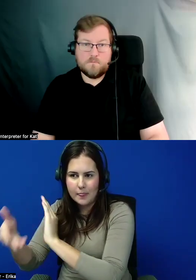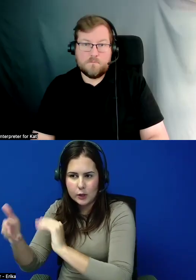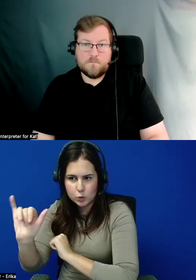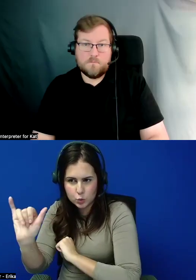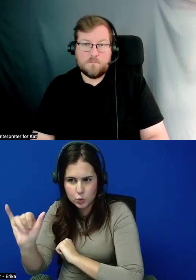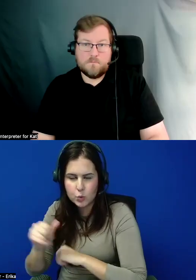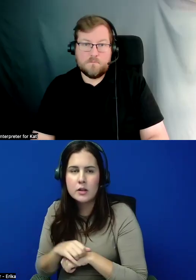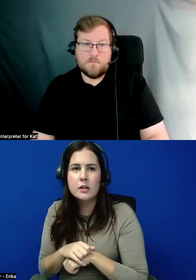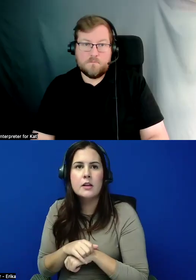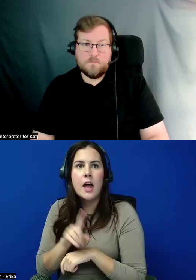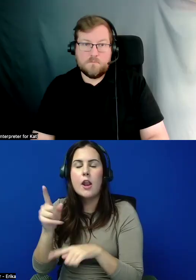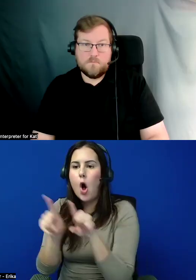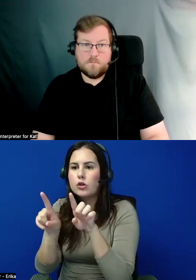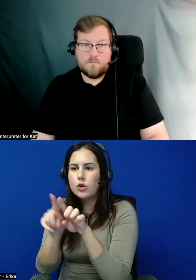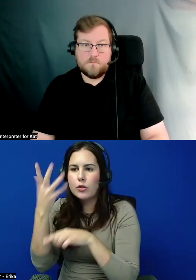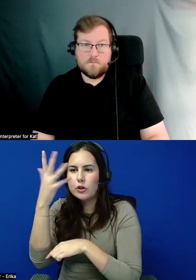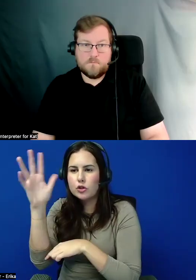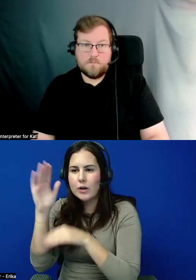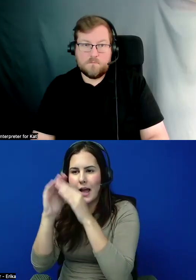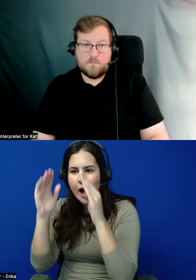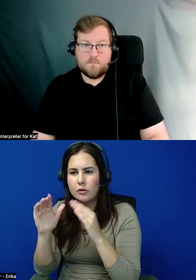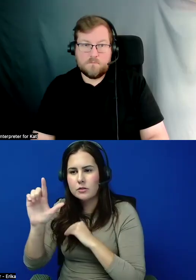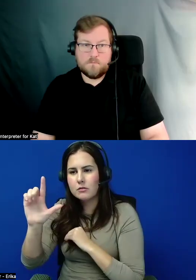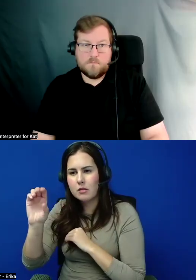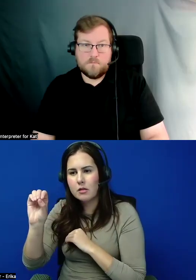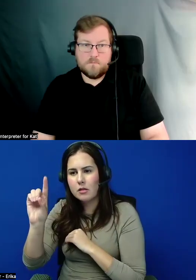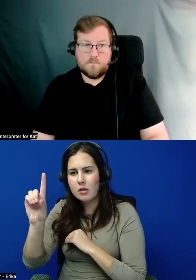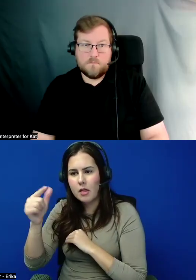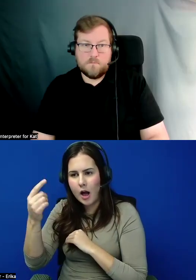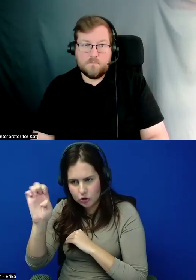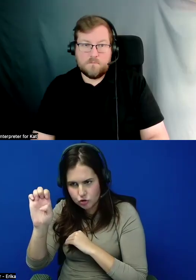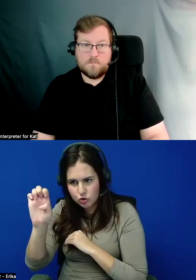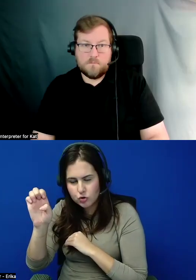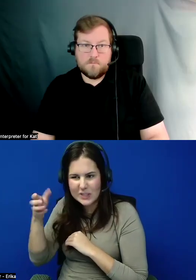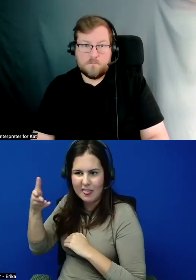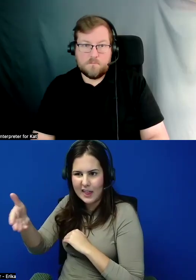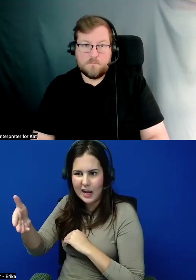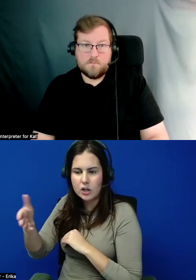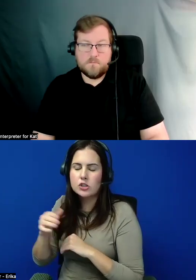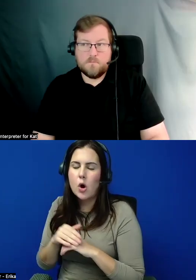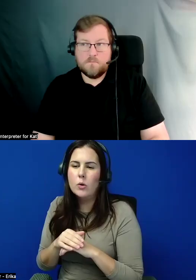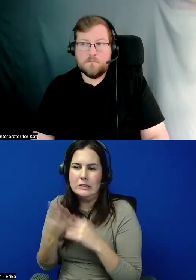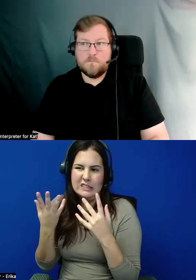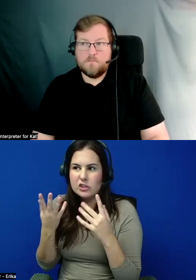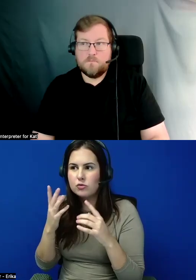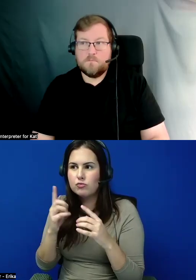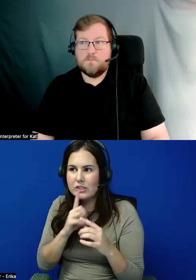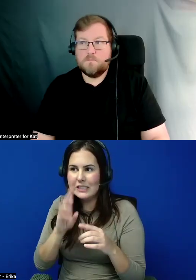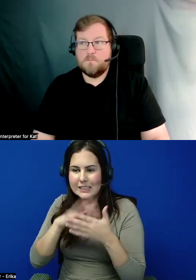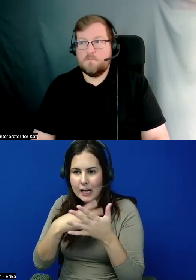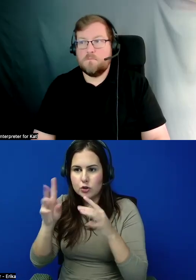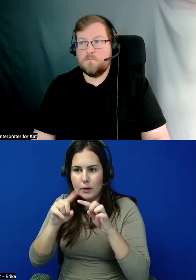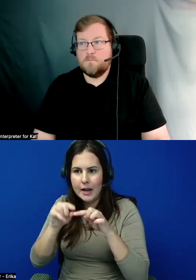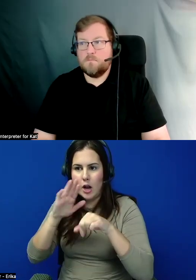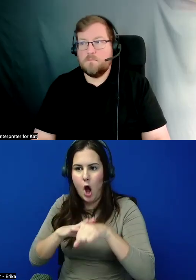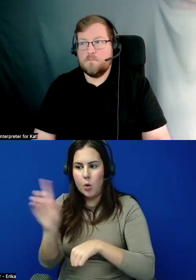treehouse lodge, which was another hour and a half by boat from Nauta. So we kind of structured it based on where things were, because